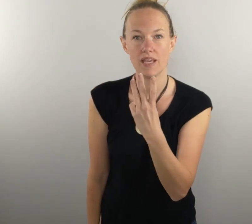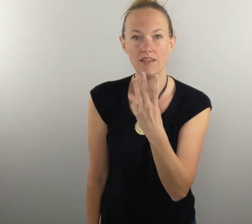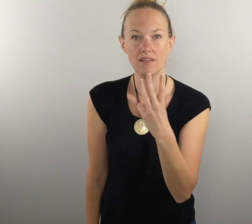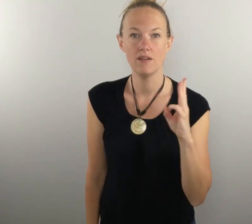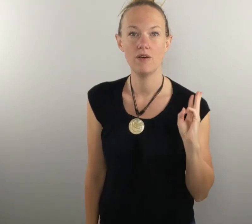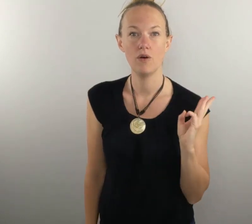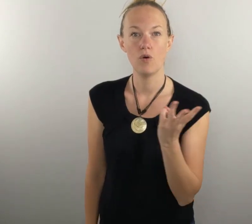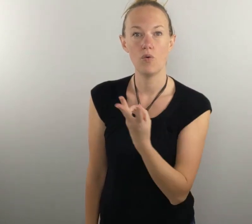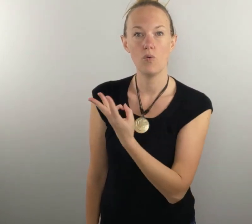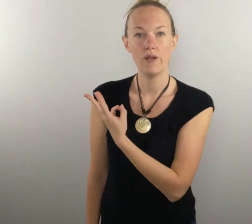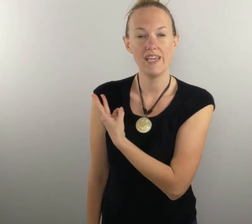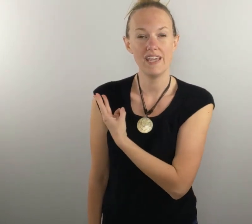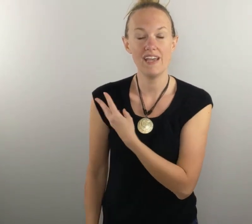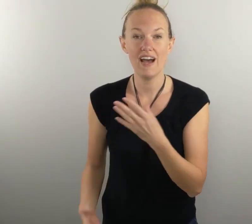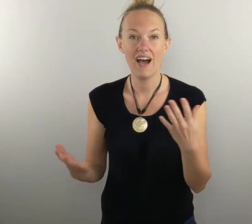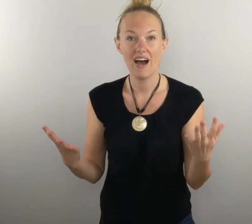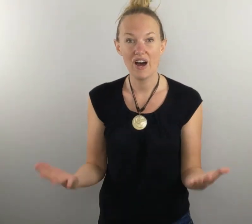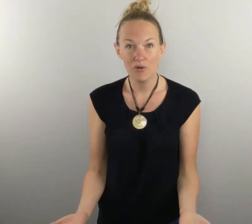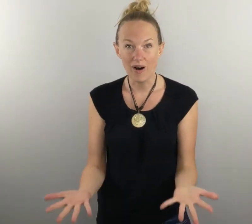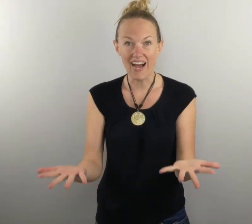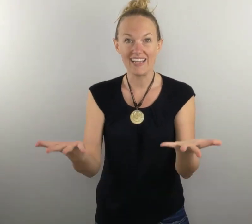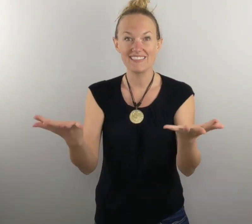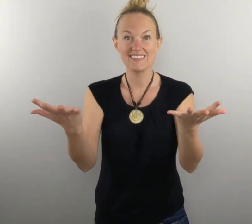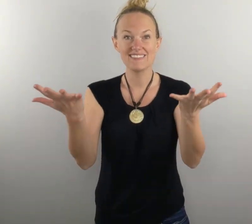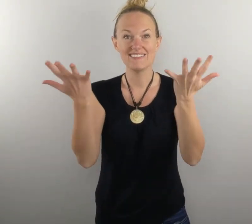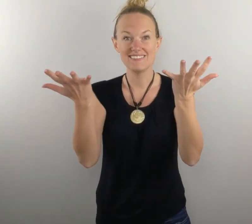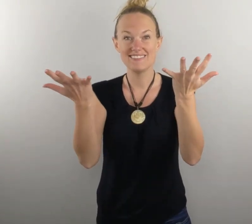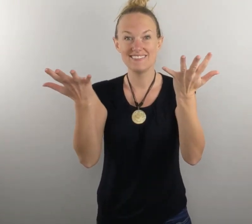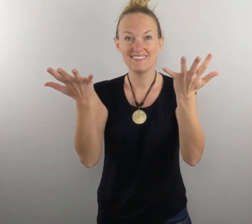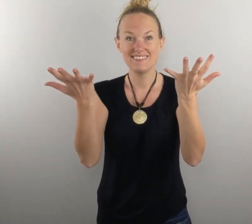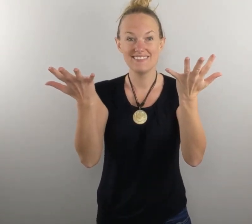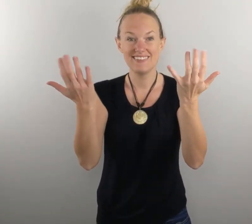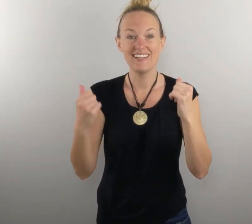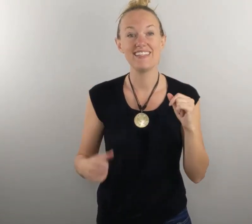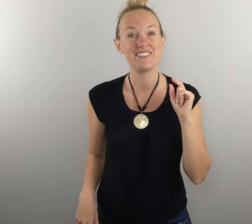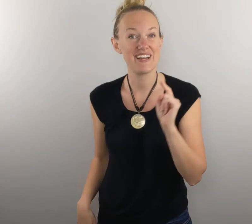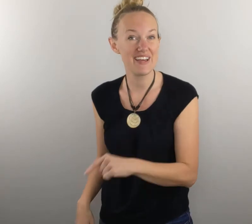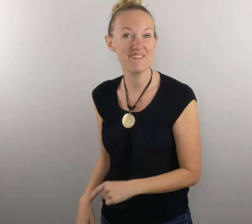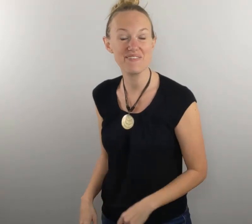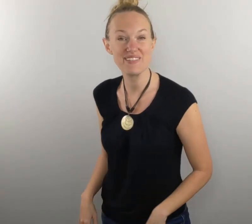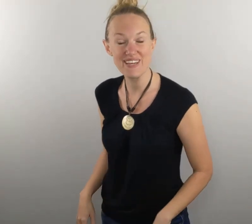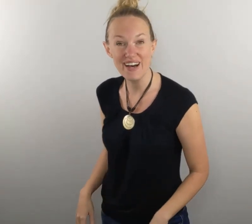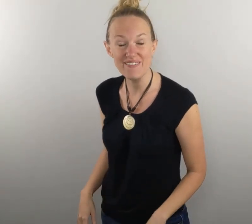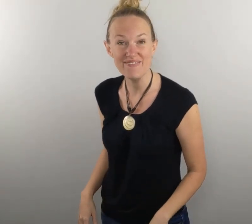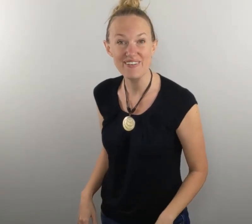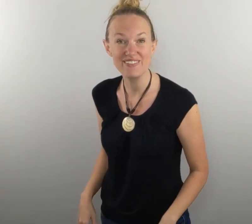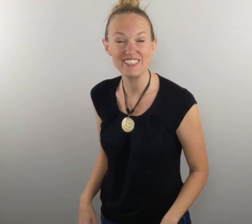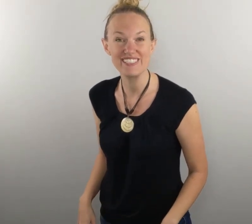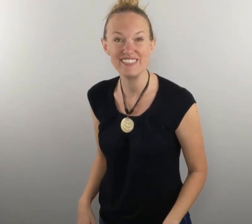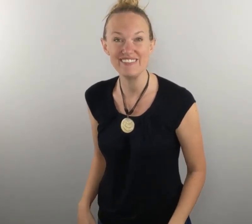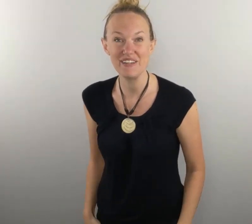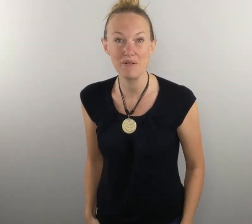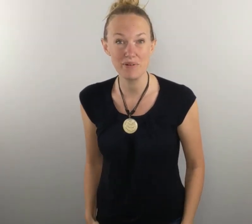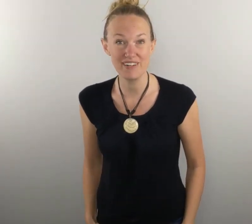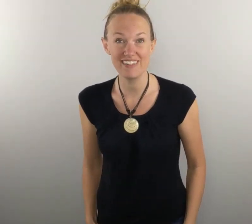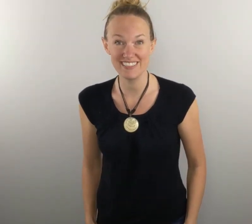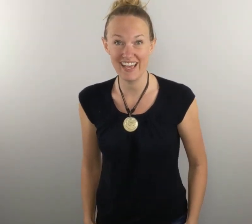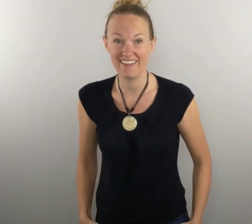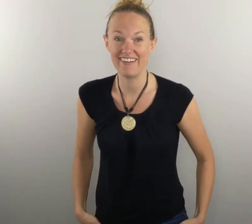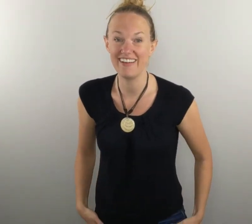Okay? We arise. Let's try that from the top of verse 2, and then we'll put it all together,